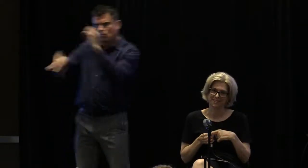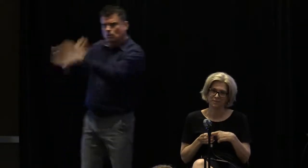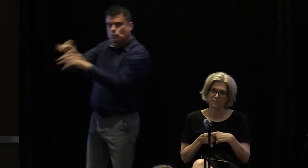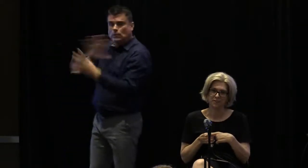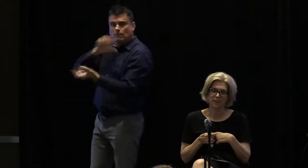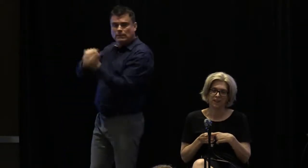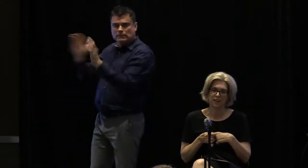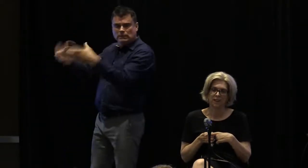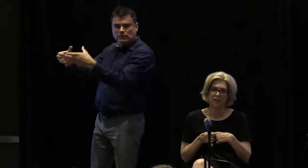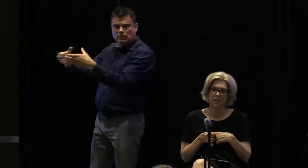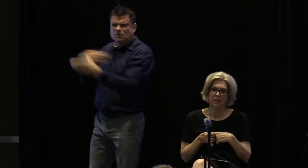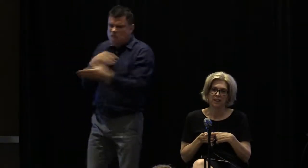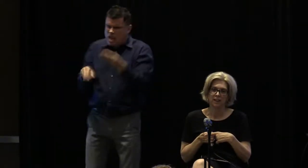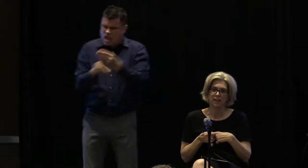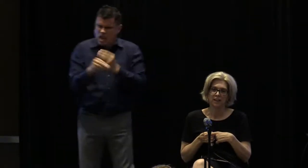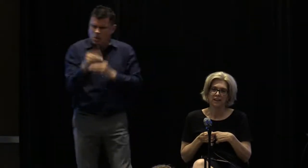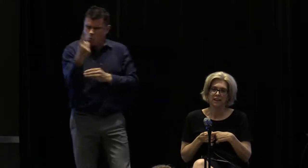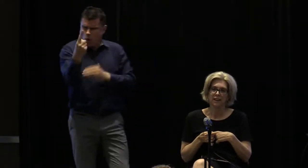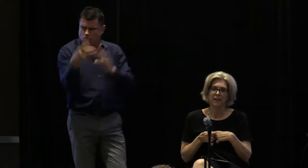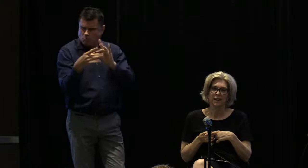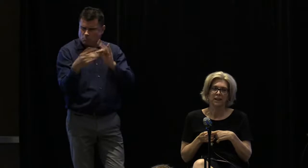caution.